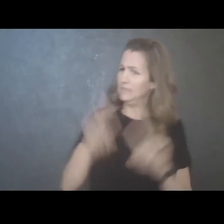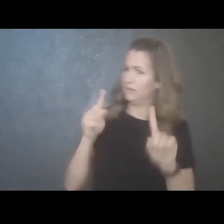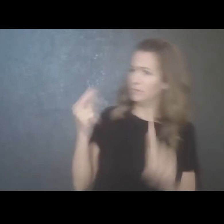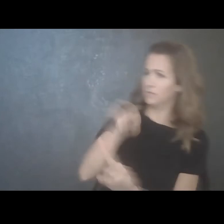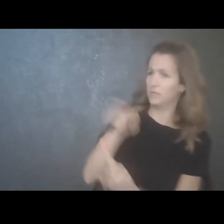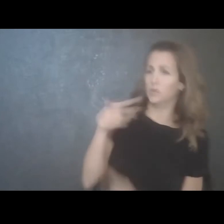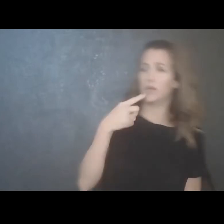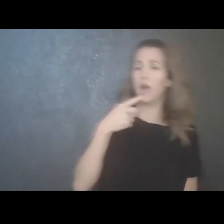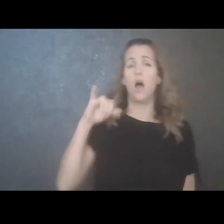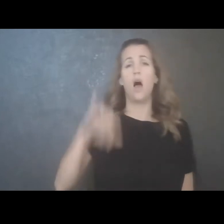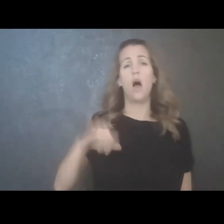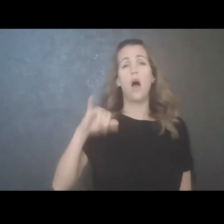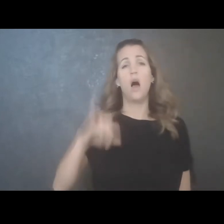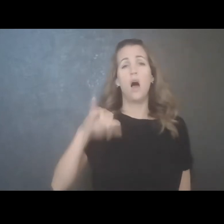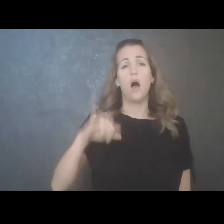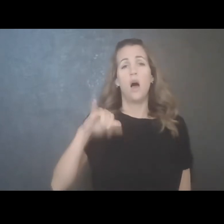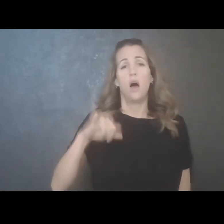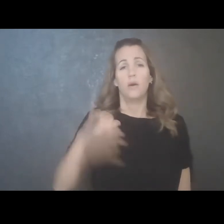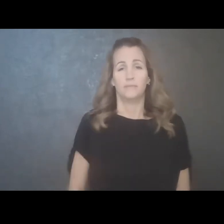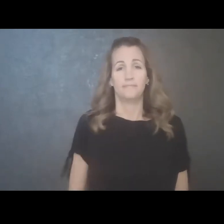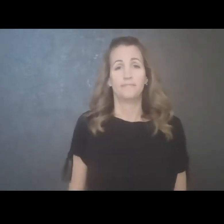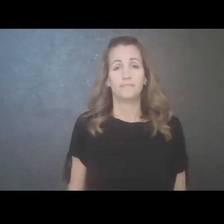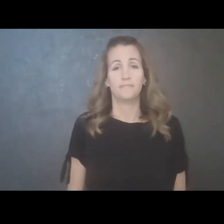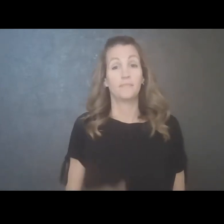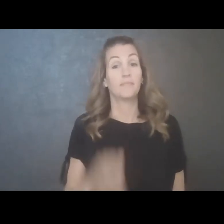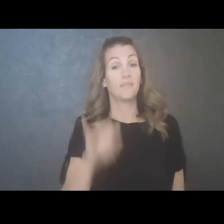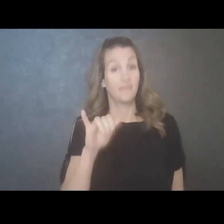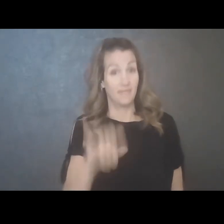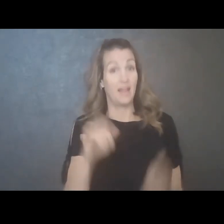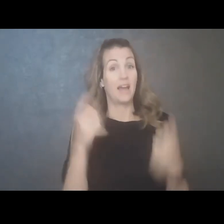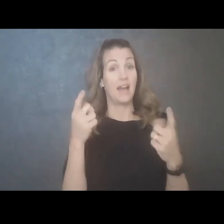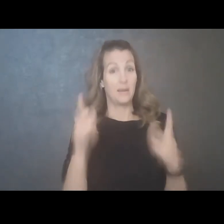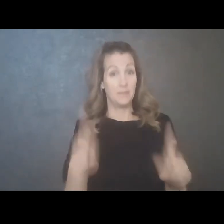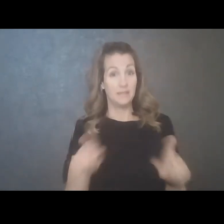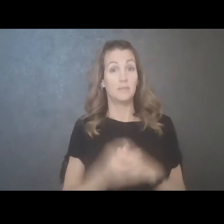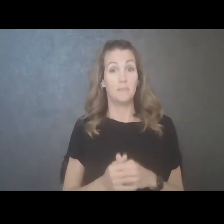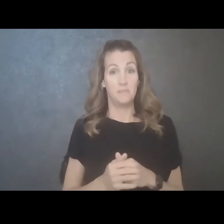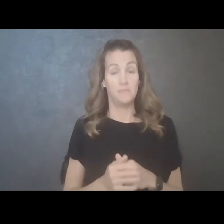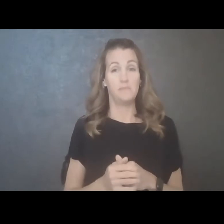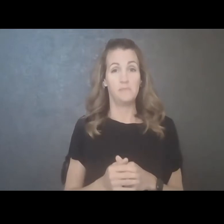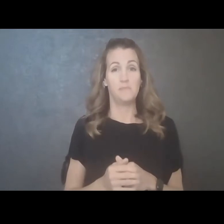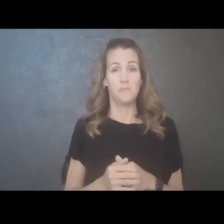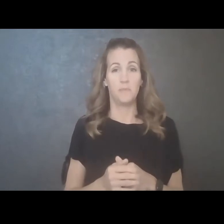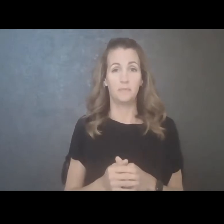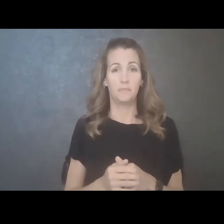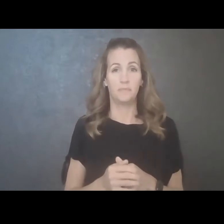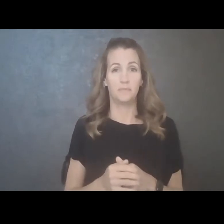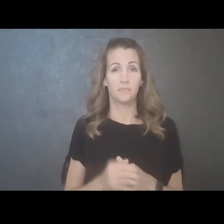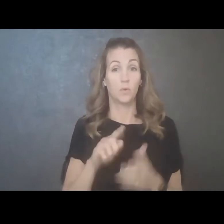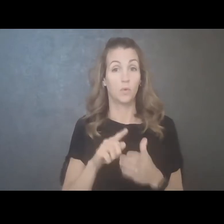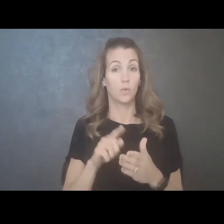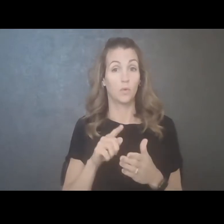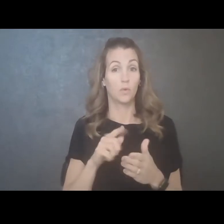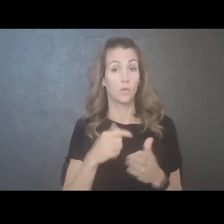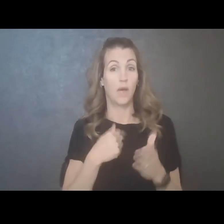This is how it is. Things like this happen. Now, what I'm going to show